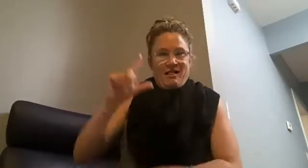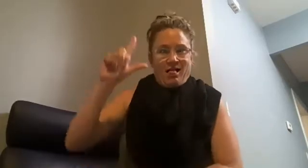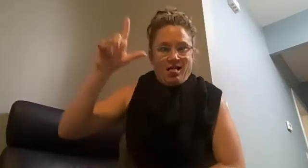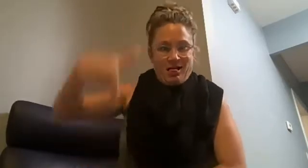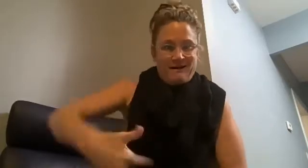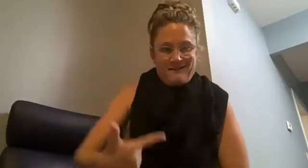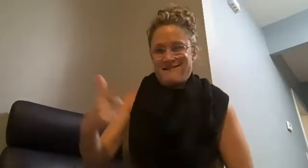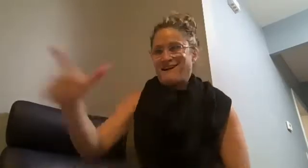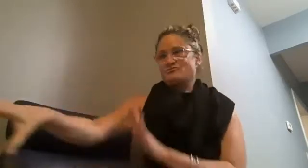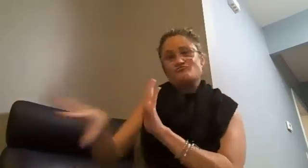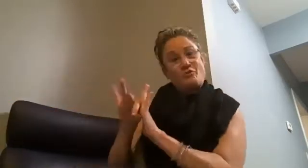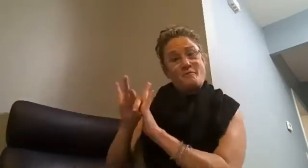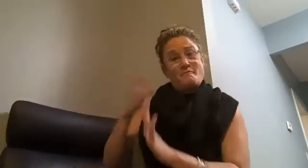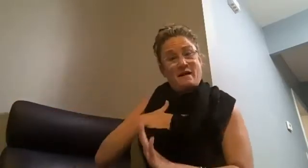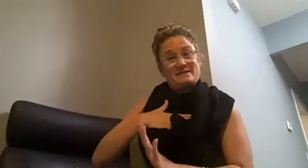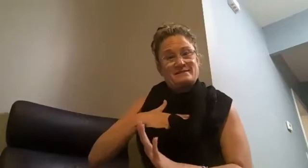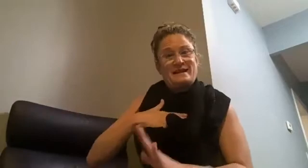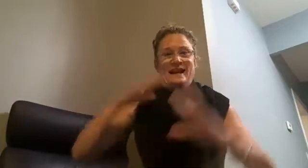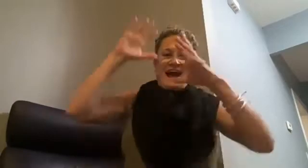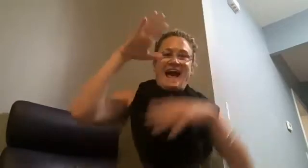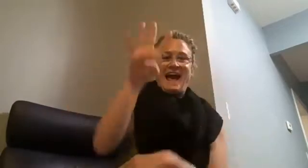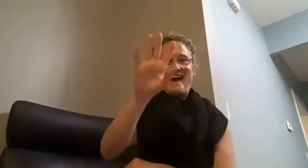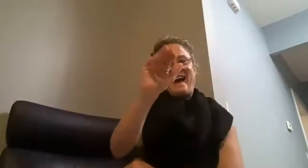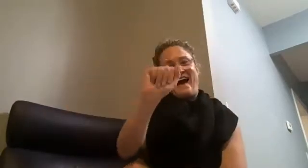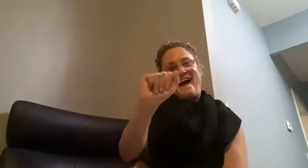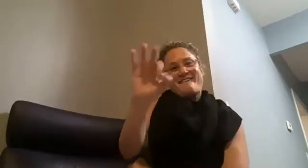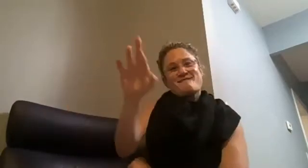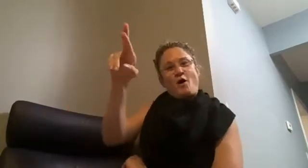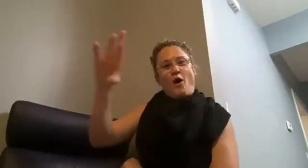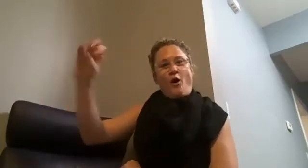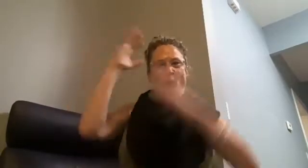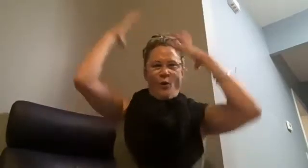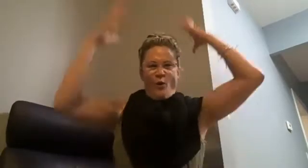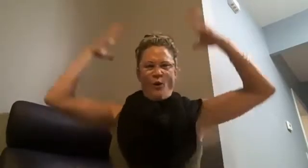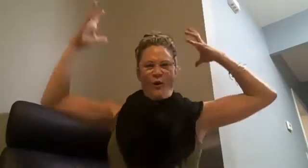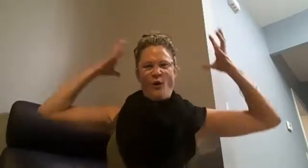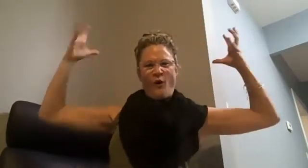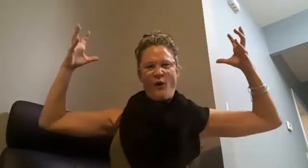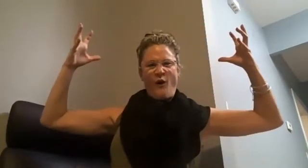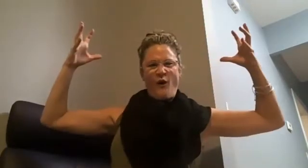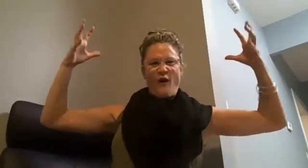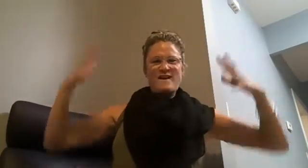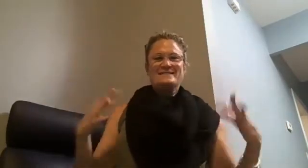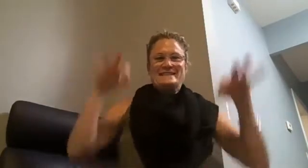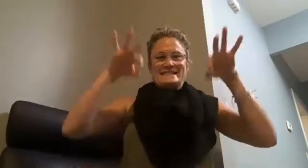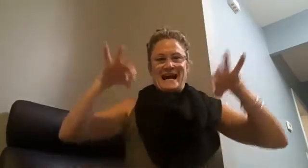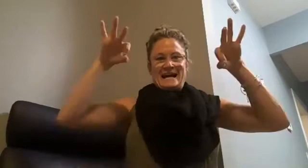as my sponsor because he had an afro, which I thought was super cool. He always wore tie-dye, which he personally made himself. And